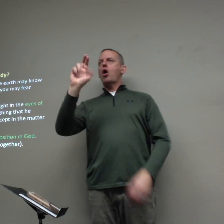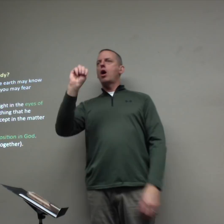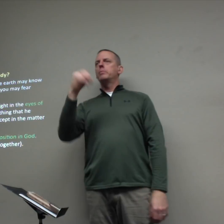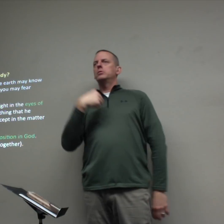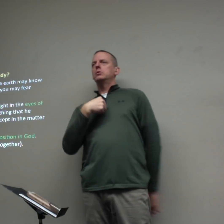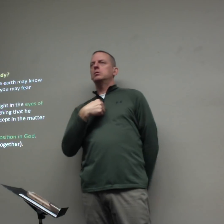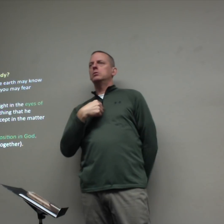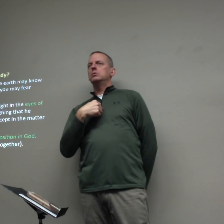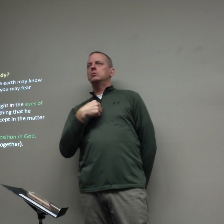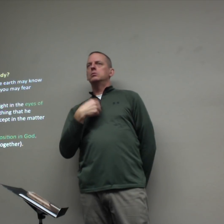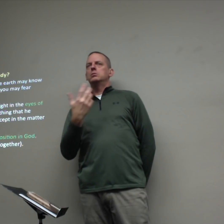it means we have no arm.